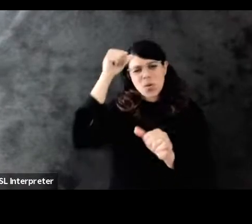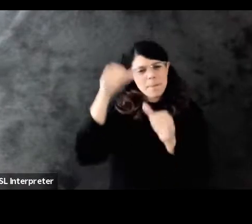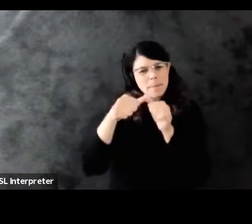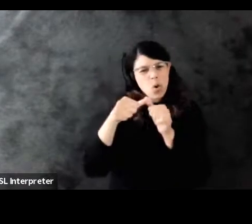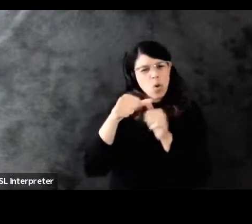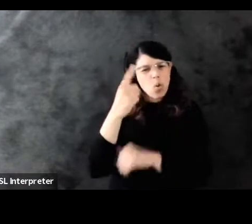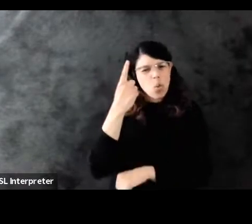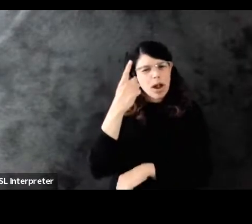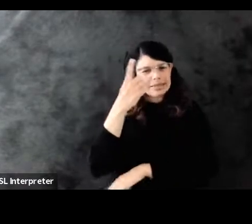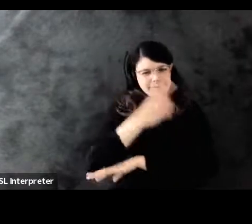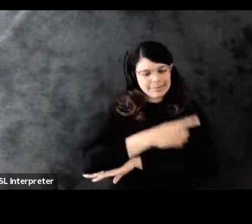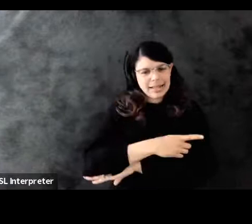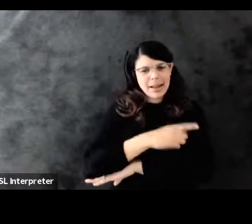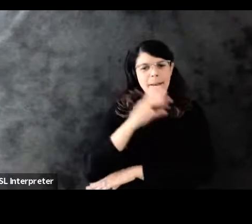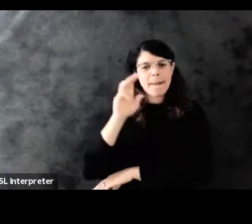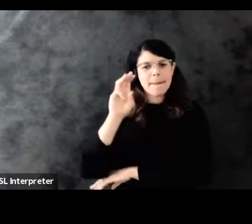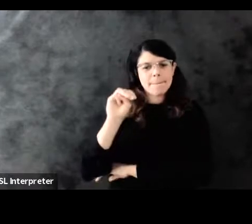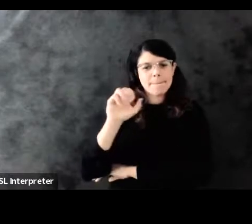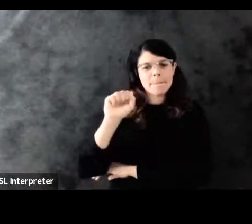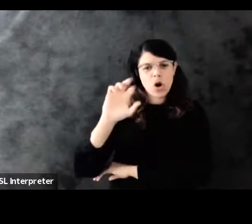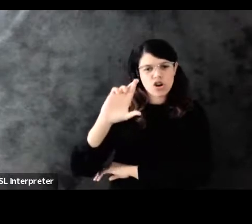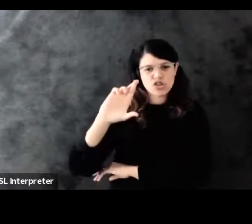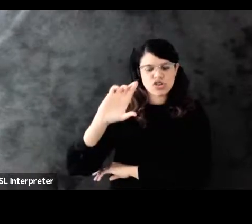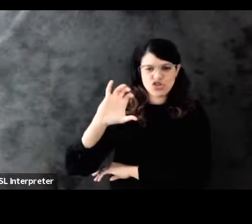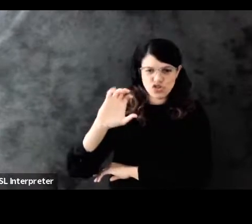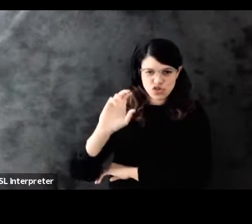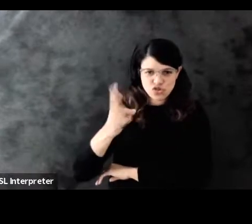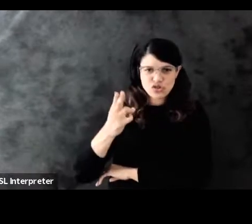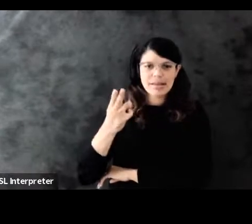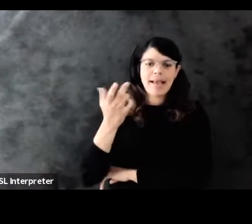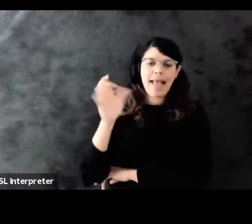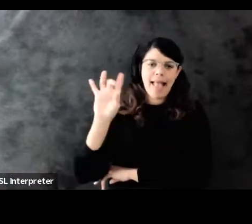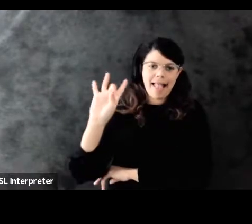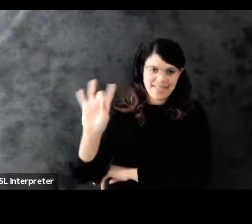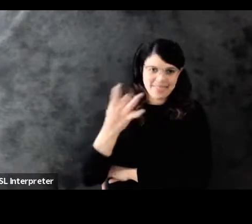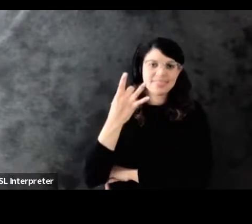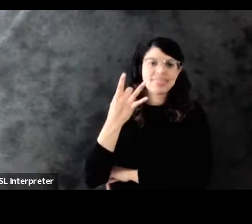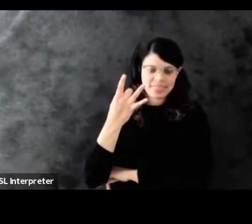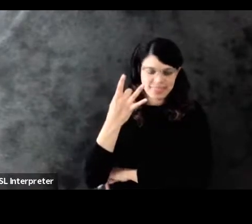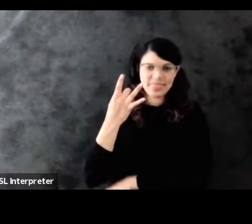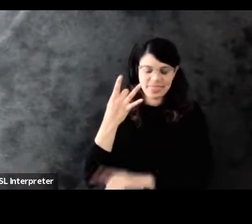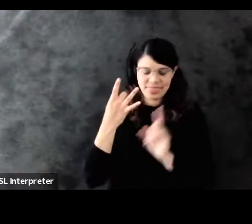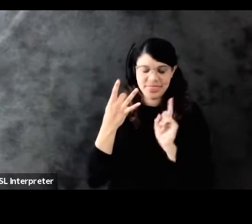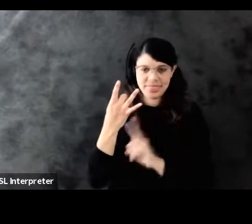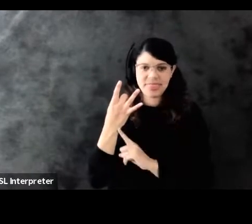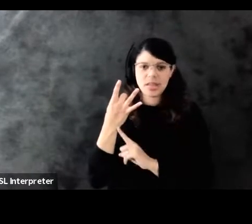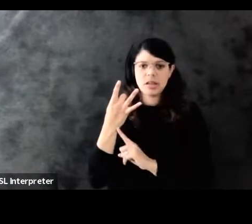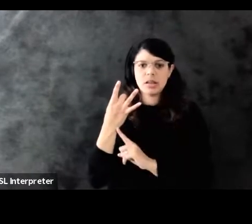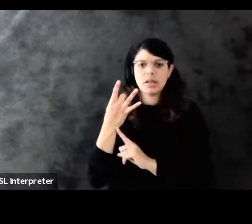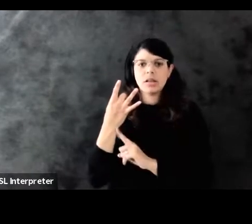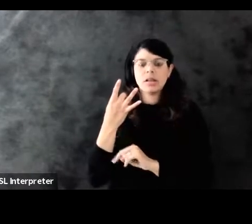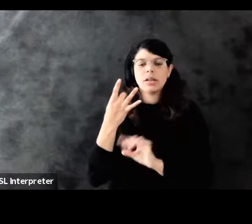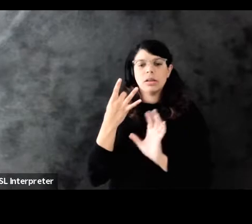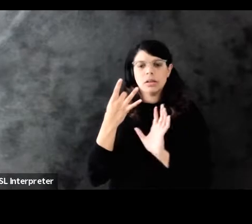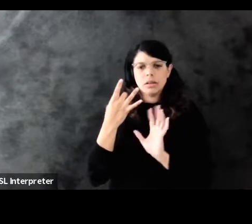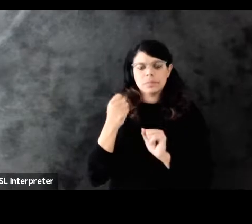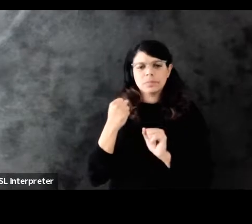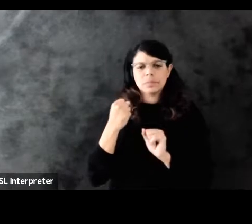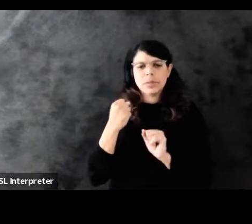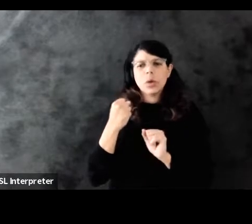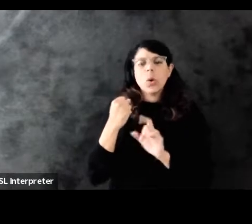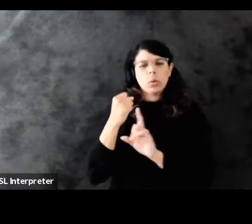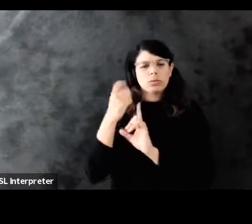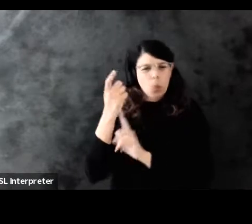take it back, April the 8th, because March was a walkouts. And a month later, I'm working on a research